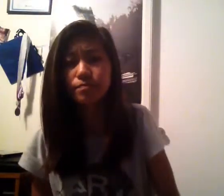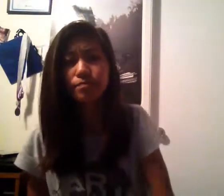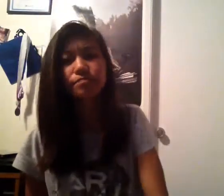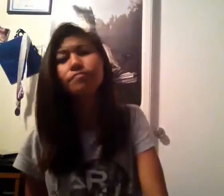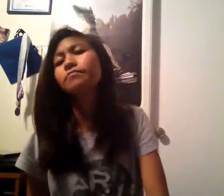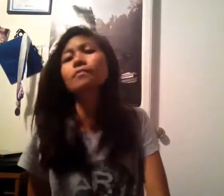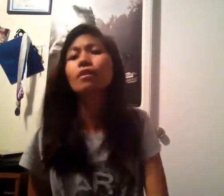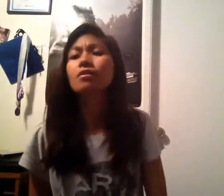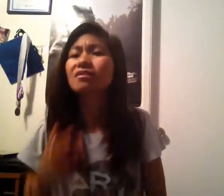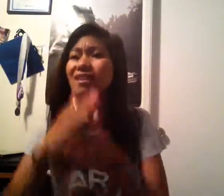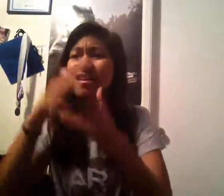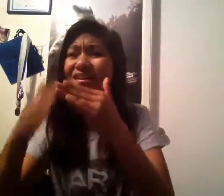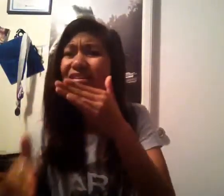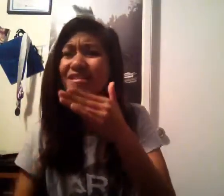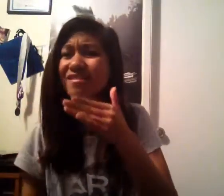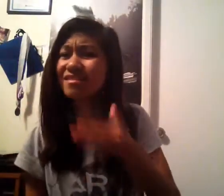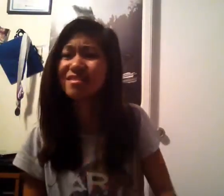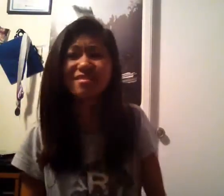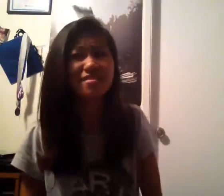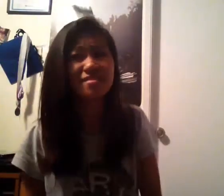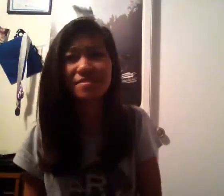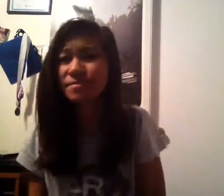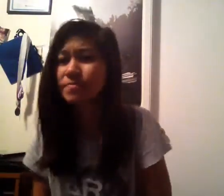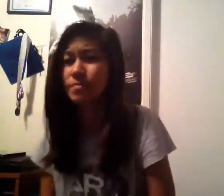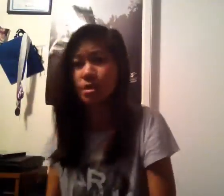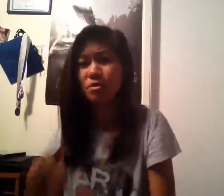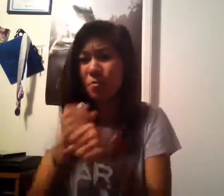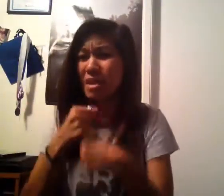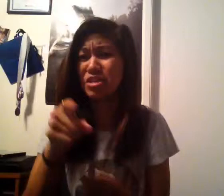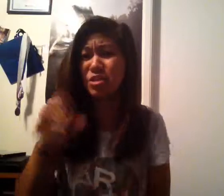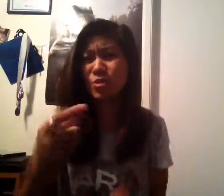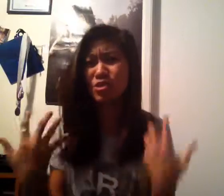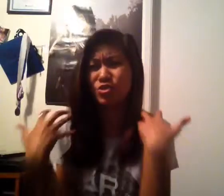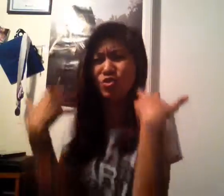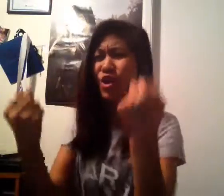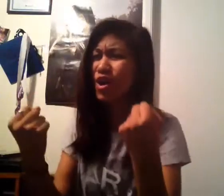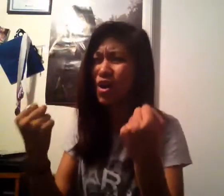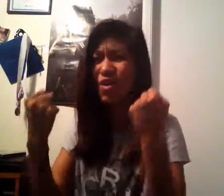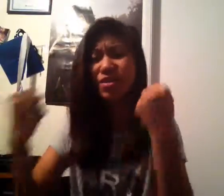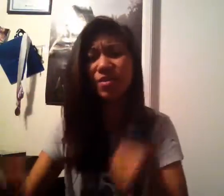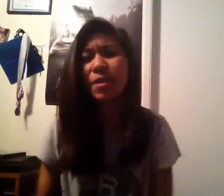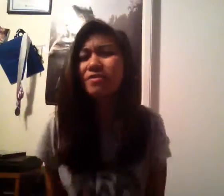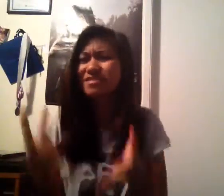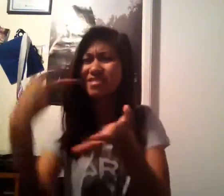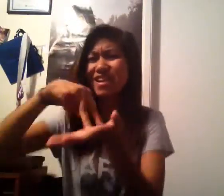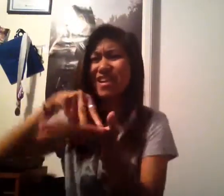In the end. What doesn't kill you makes you stronger, stand a little